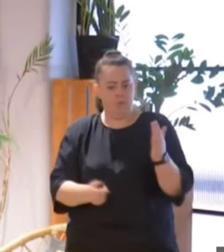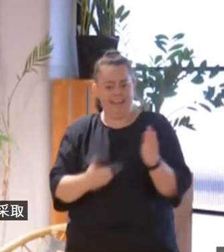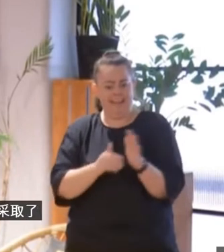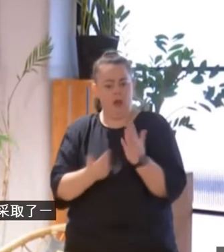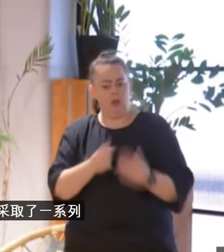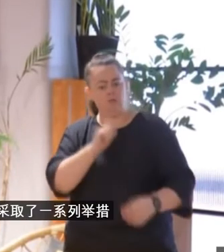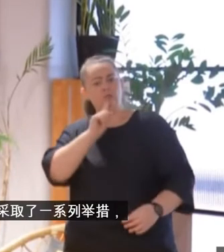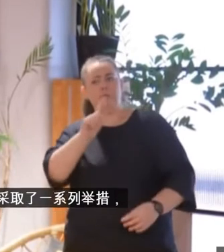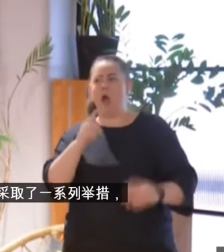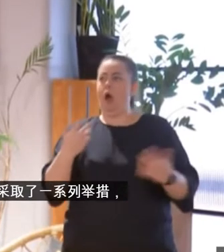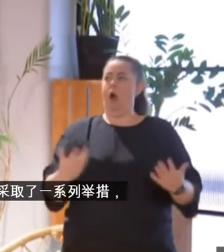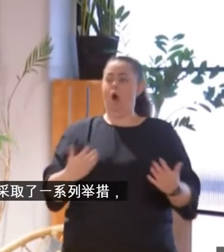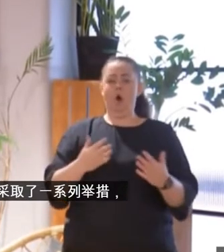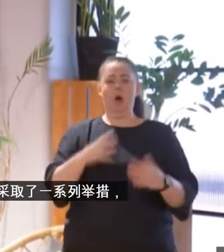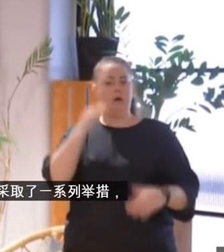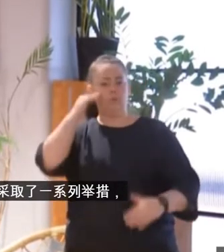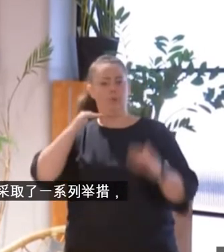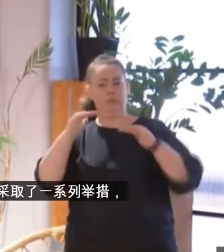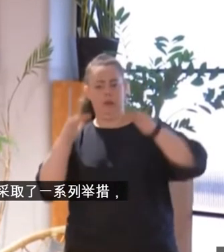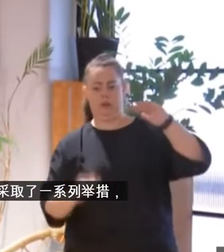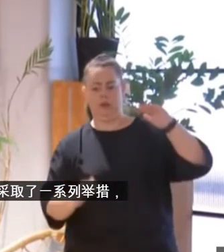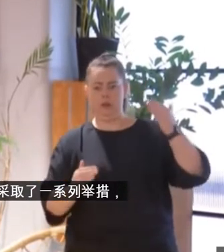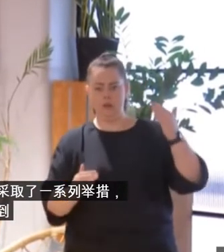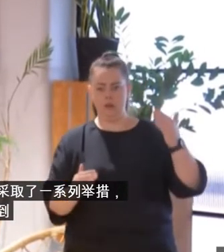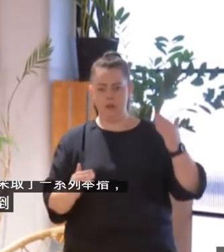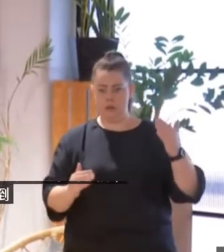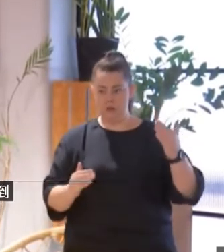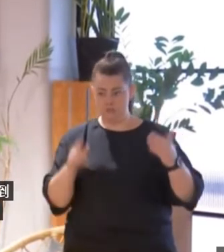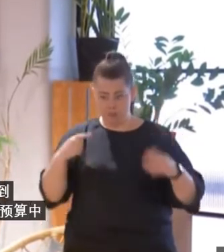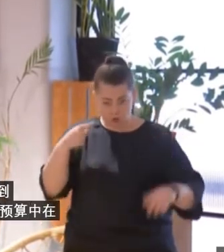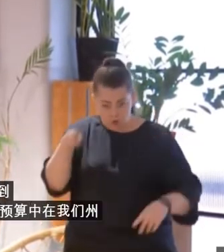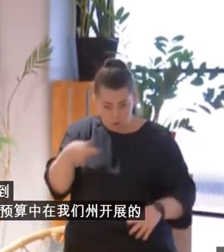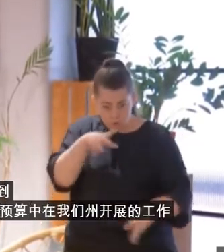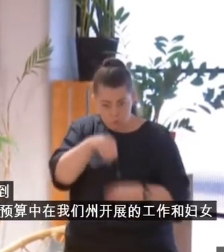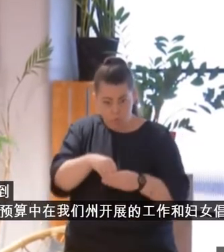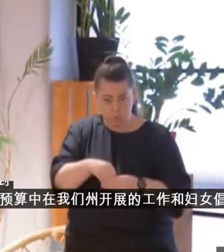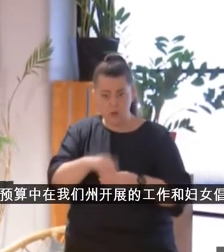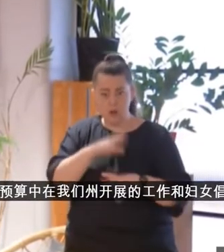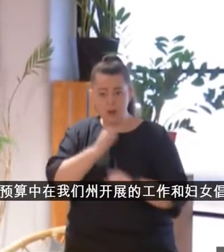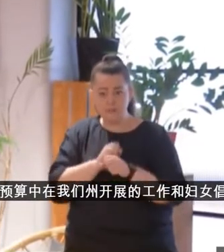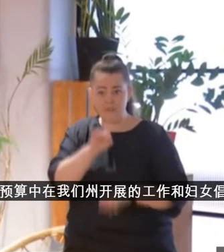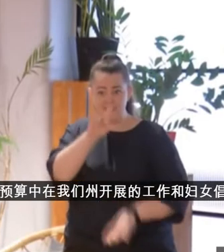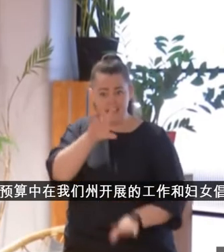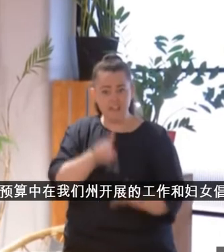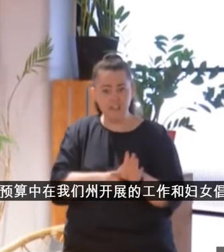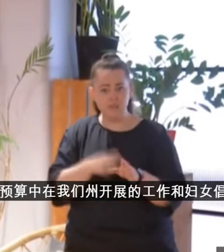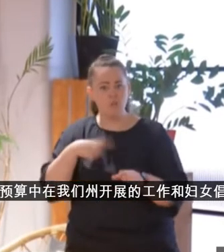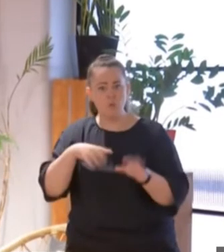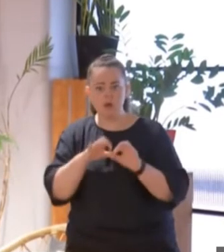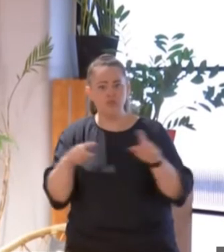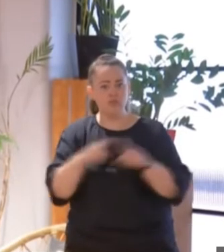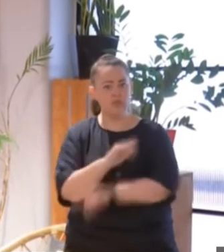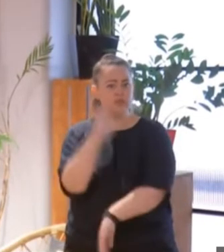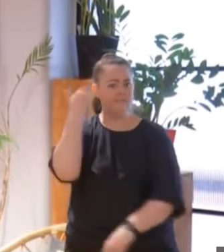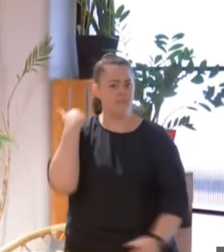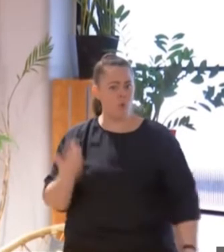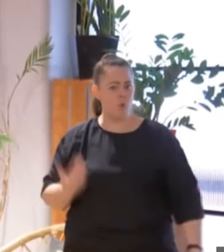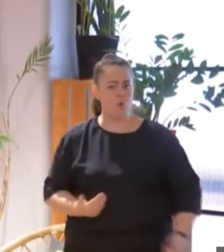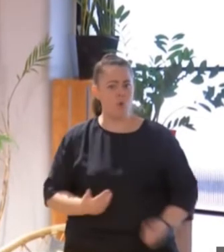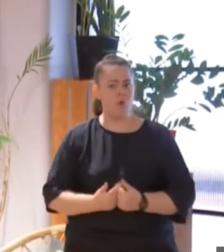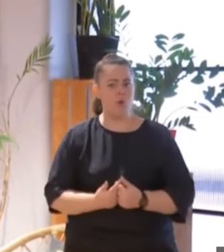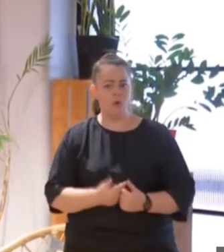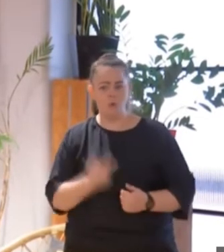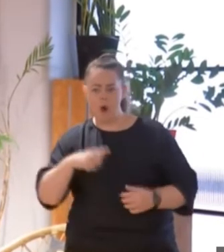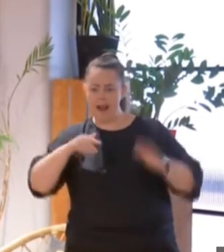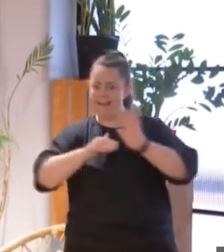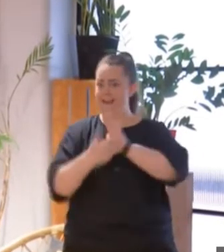had a range of initiatives over a period of time, particularly we're proud of the work and women's initiatives that we've had here in our state. In fact, in the